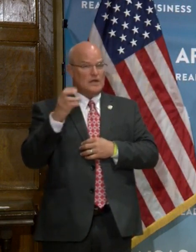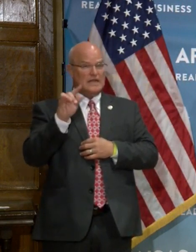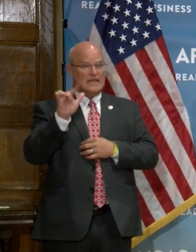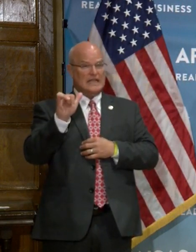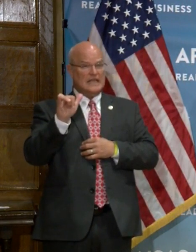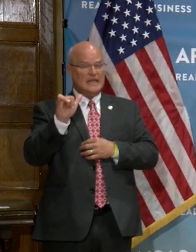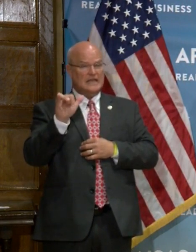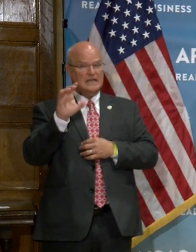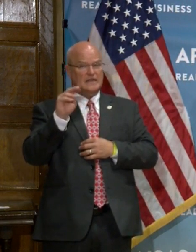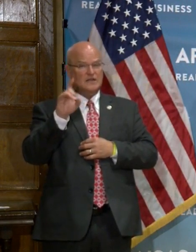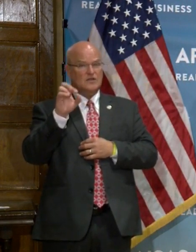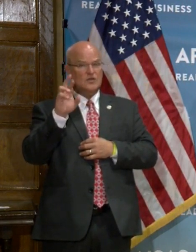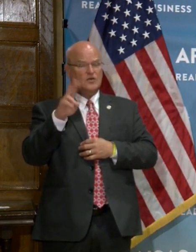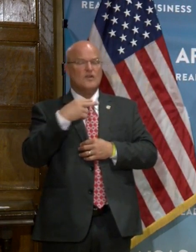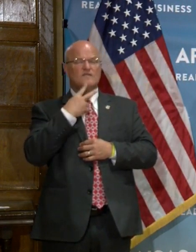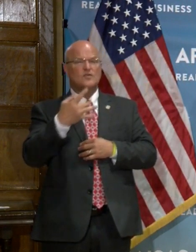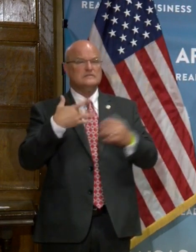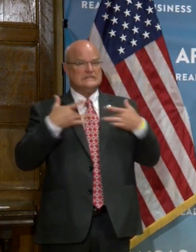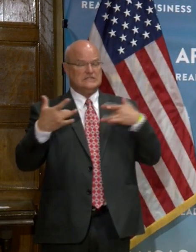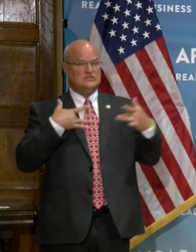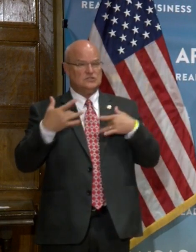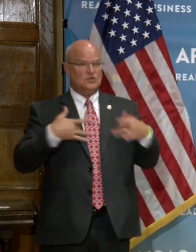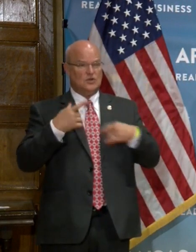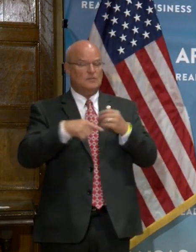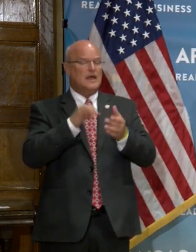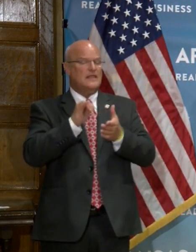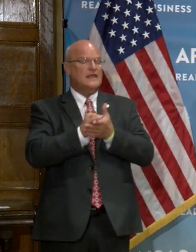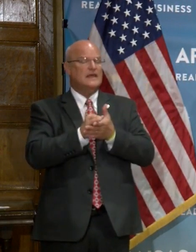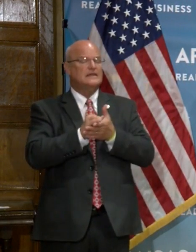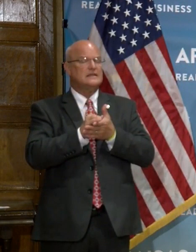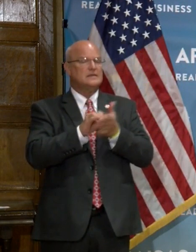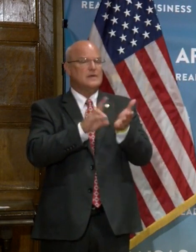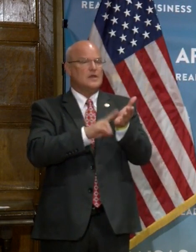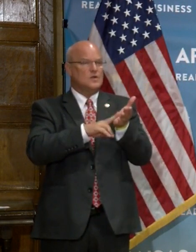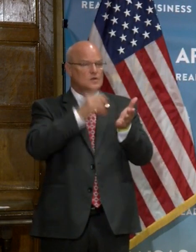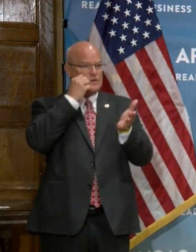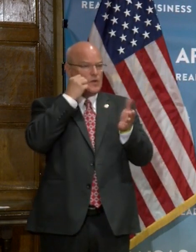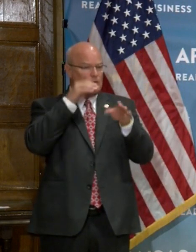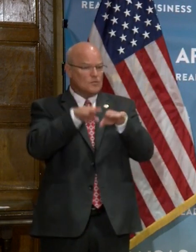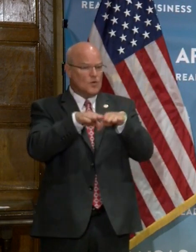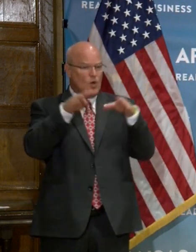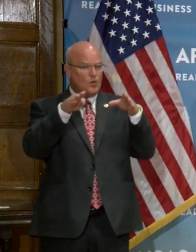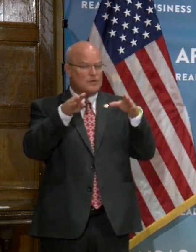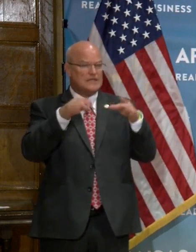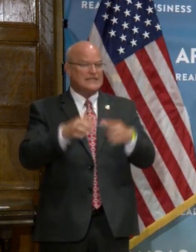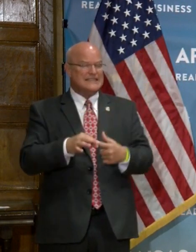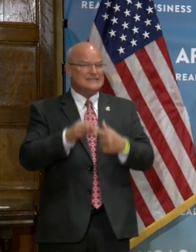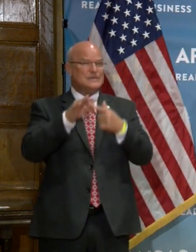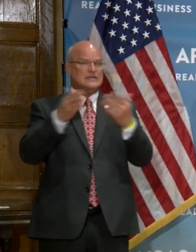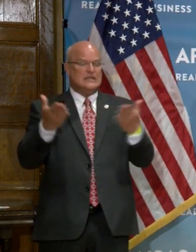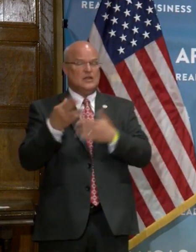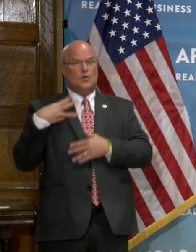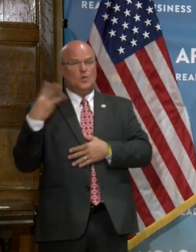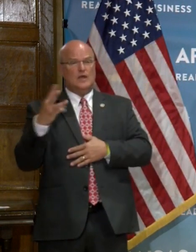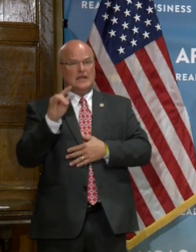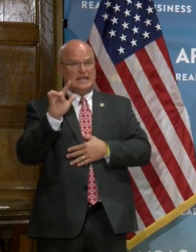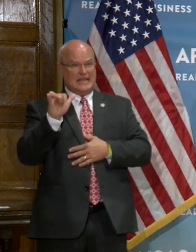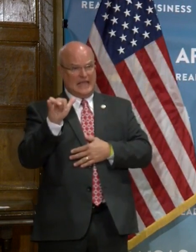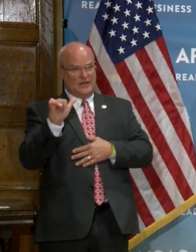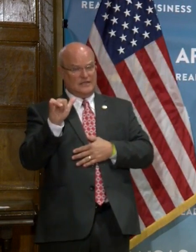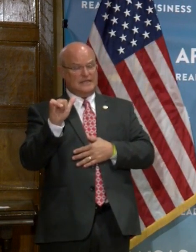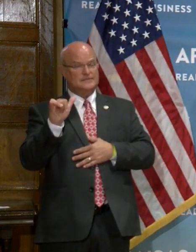County coroner has voiced his concern about nursing homes reopening, especially here in Washington